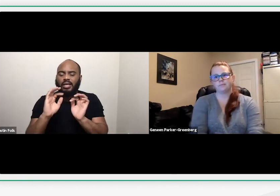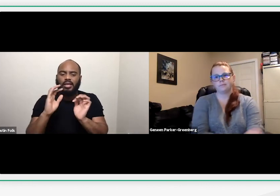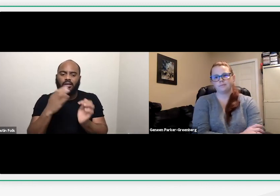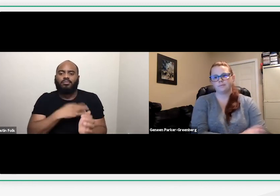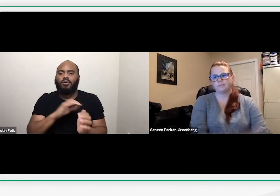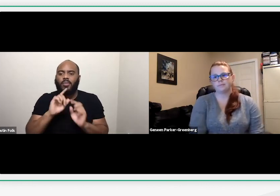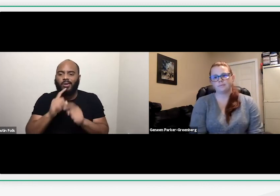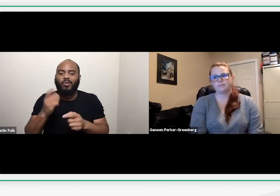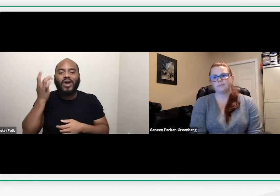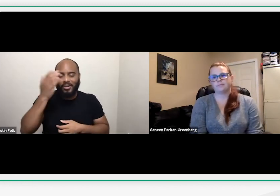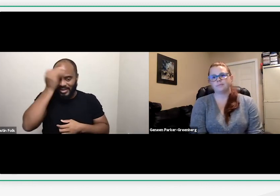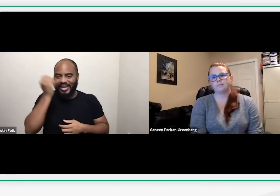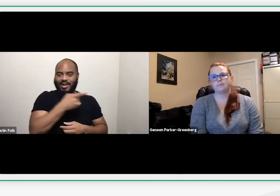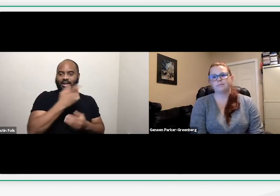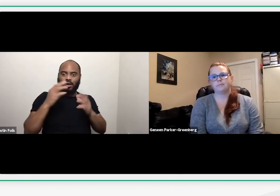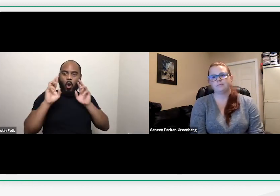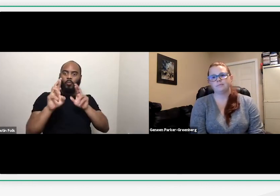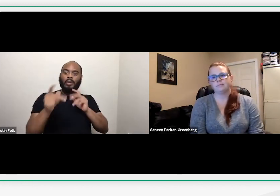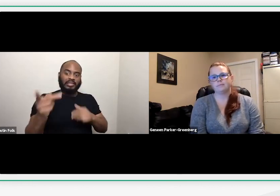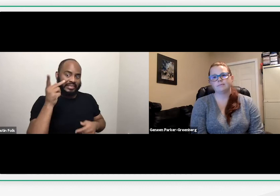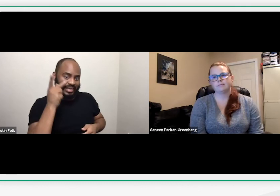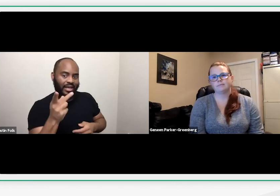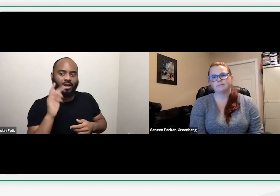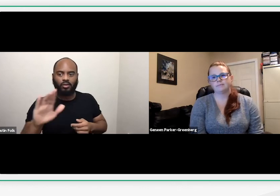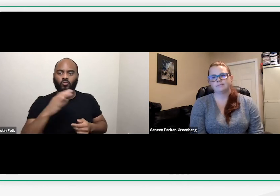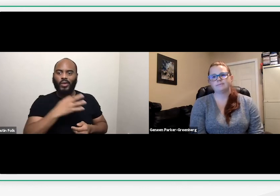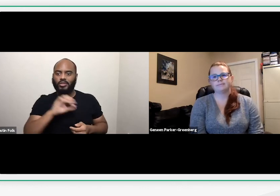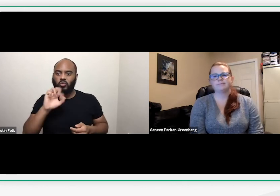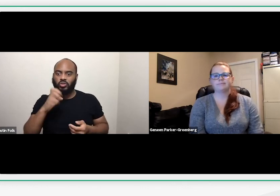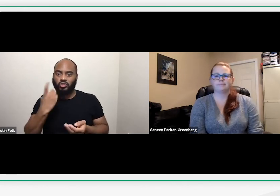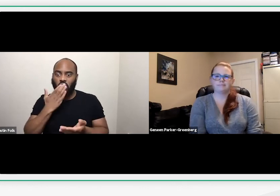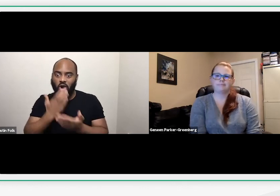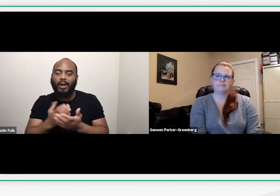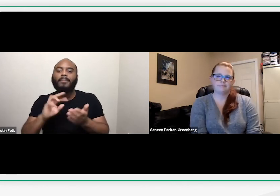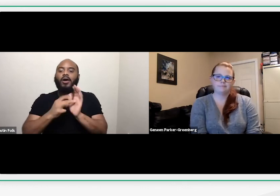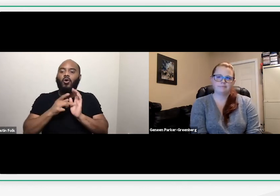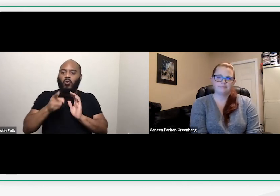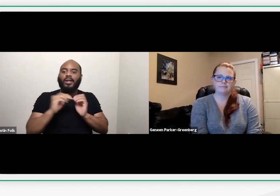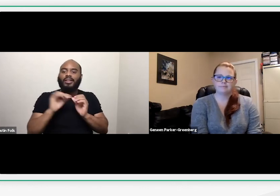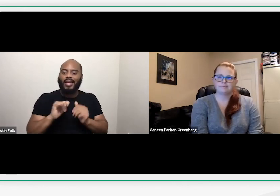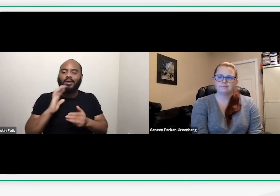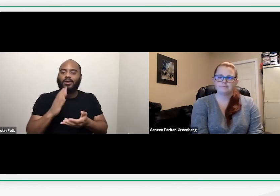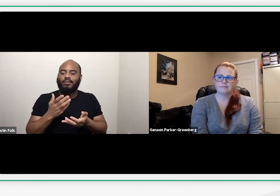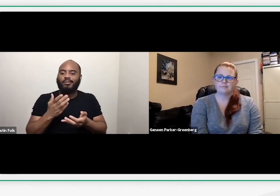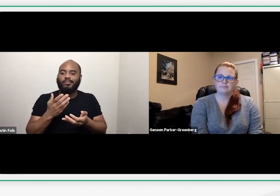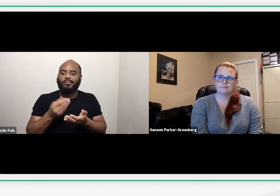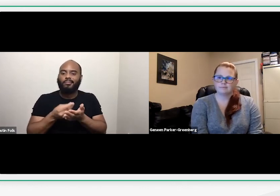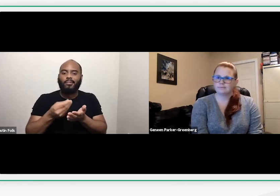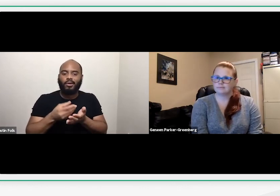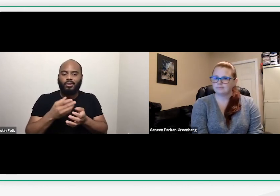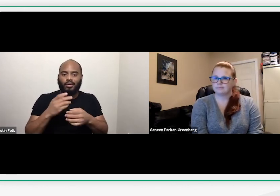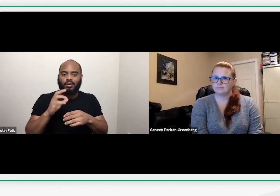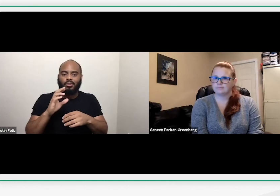offered for free. And most banks also offer you knowledge on your credit score for free as well, because they are hoping that